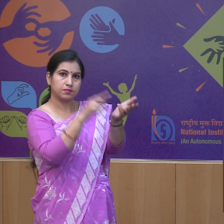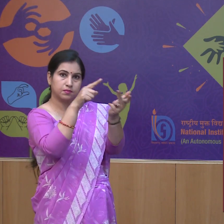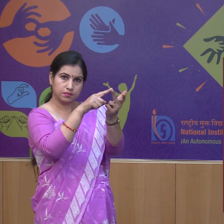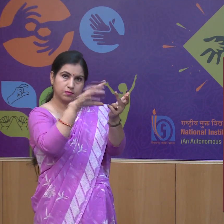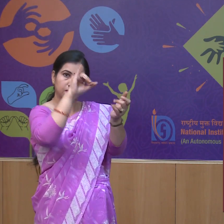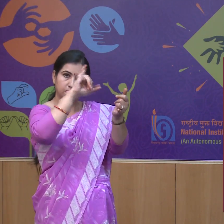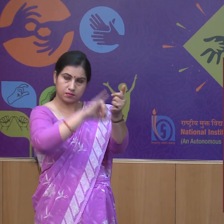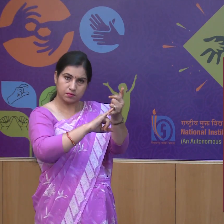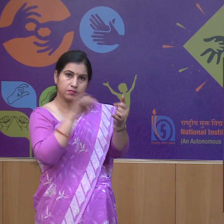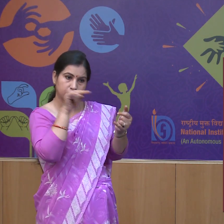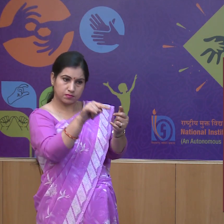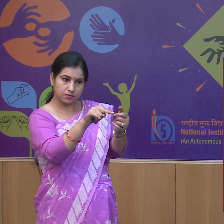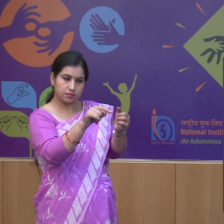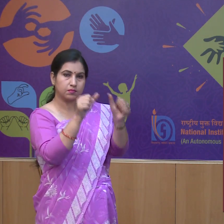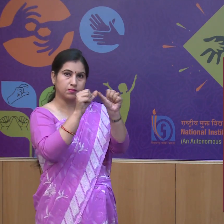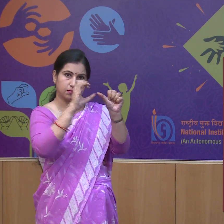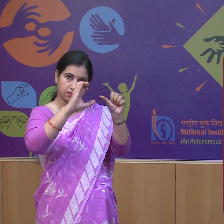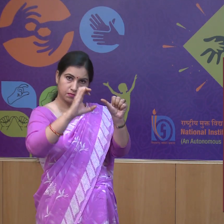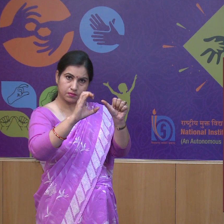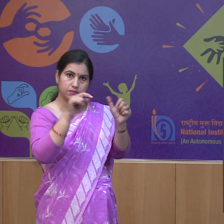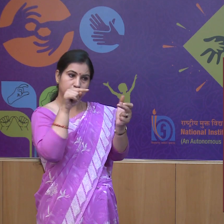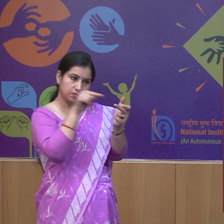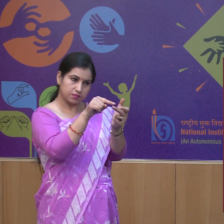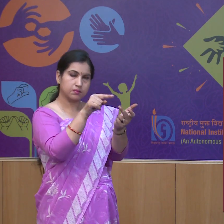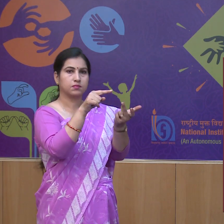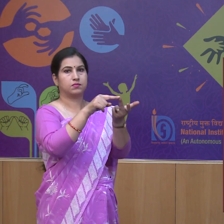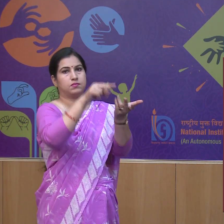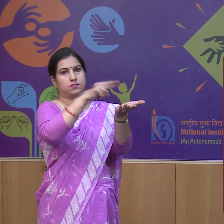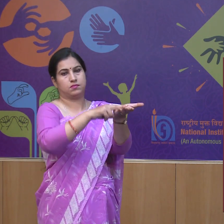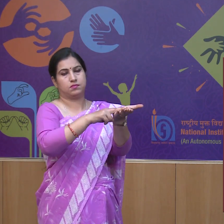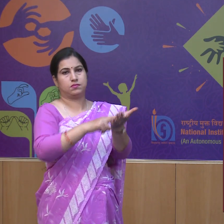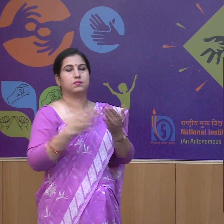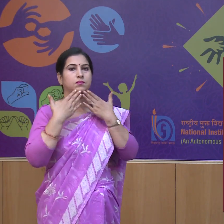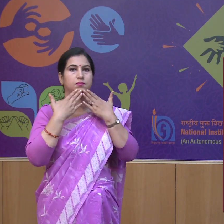www.nios.ac.in. Thank you.